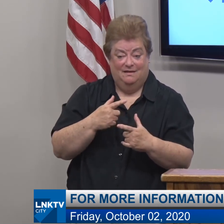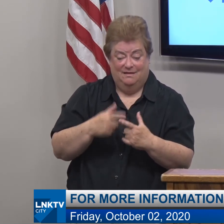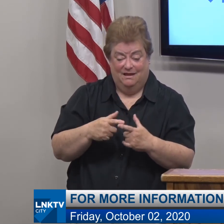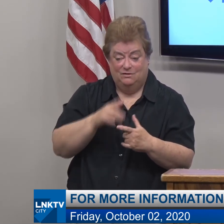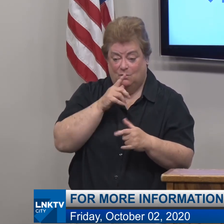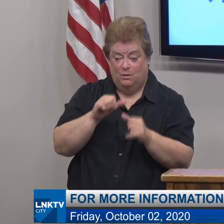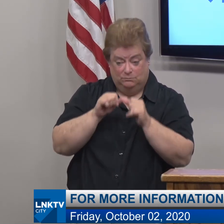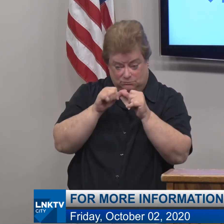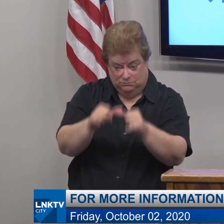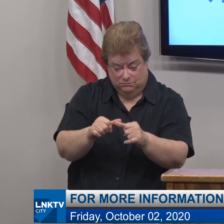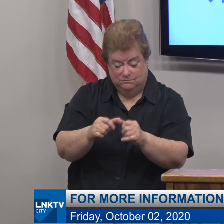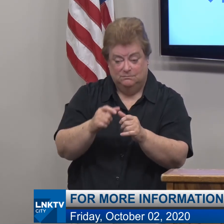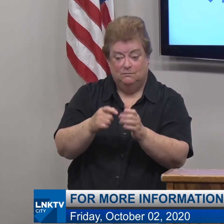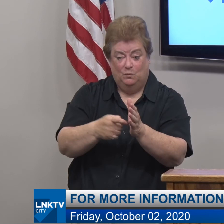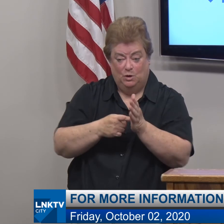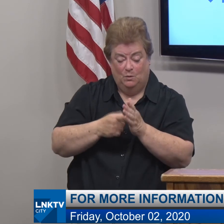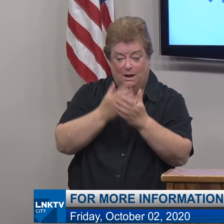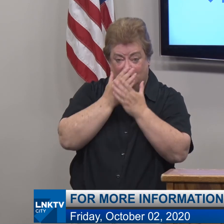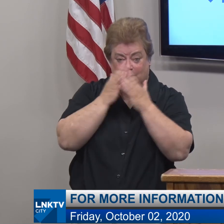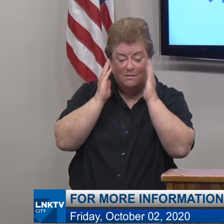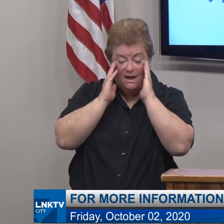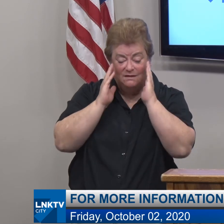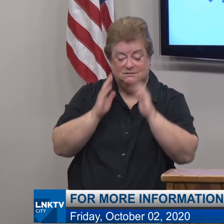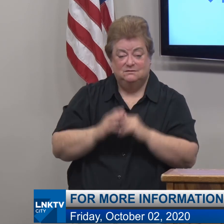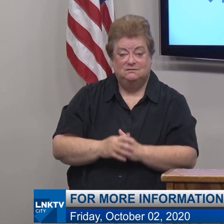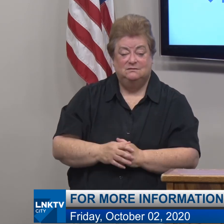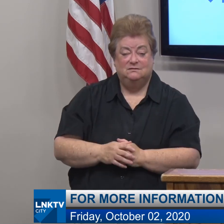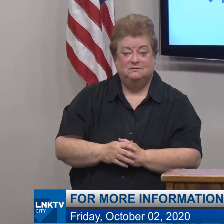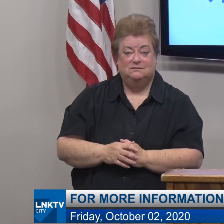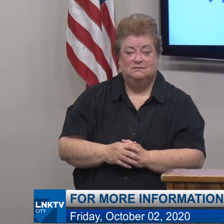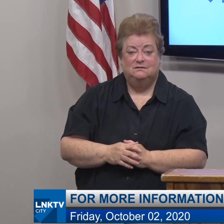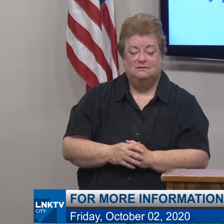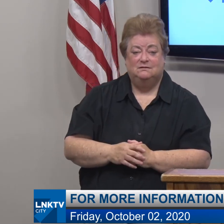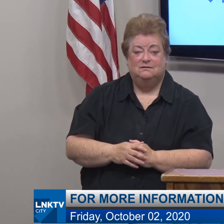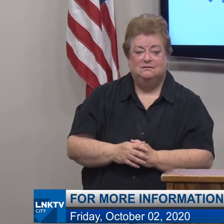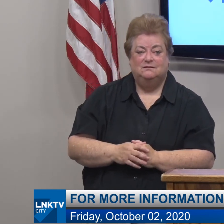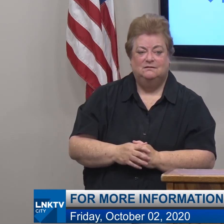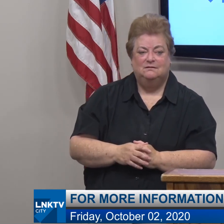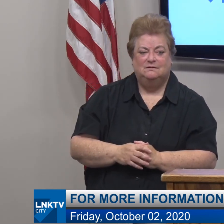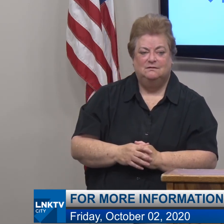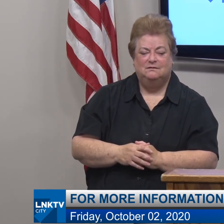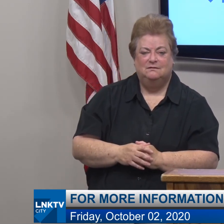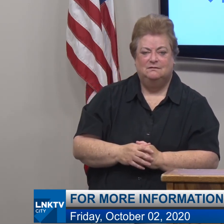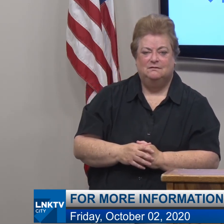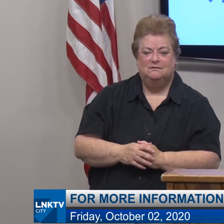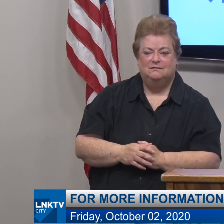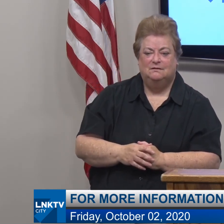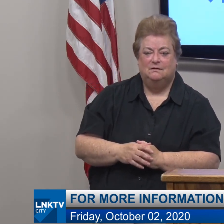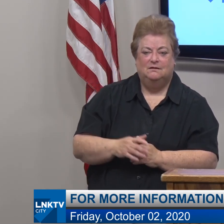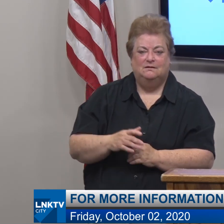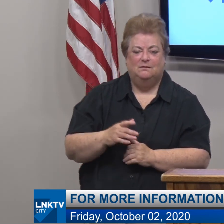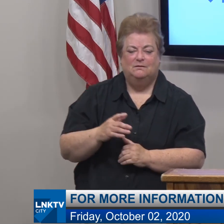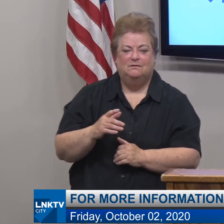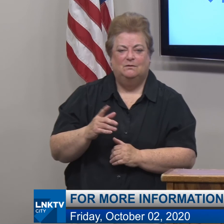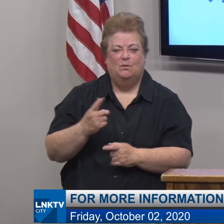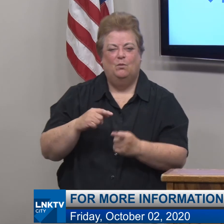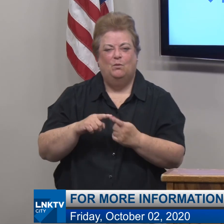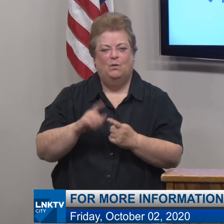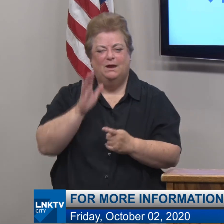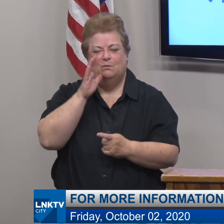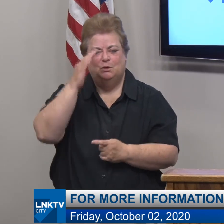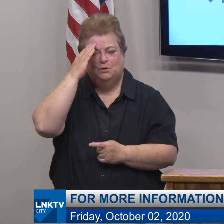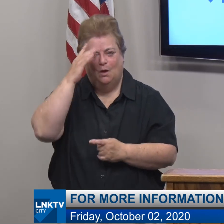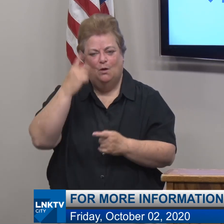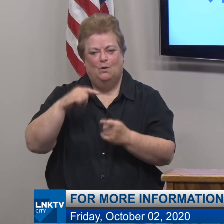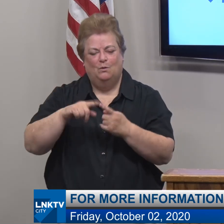the mask mandate or similar social distancing measures being relaxed or removed? You know,